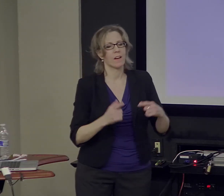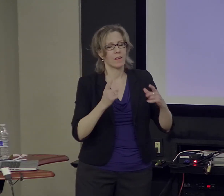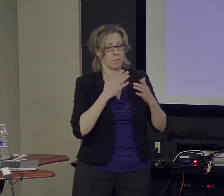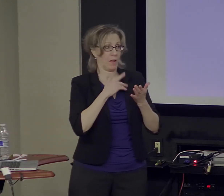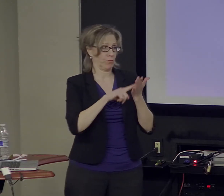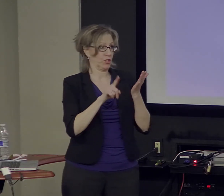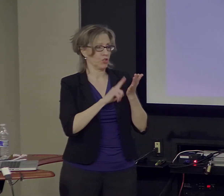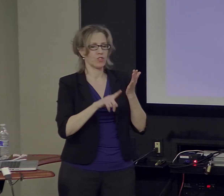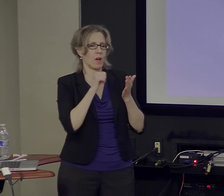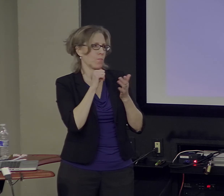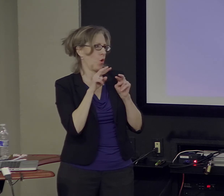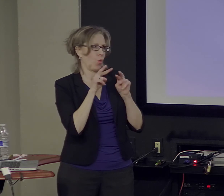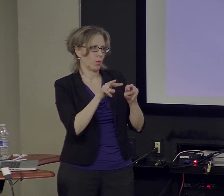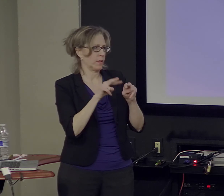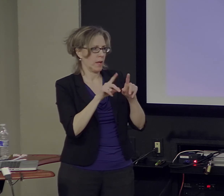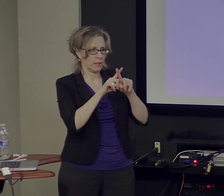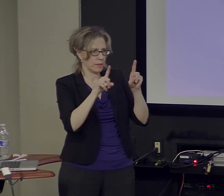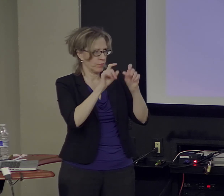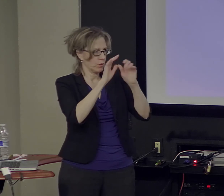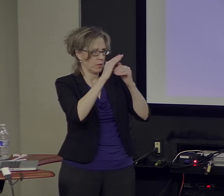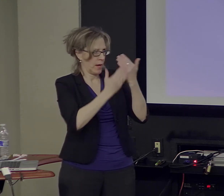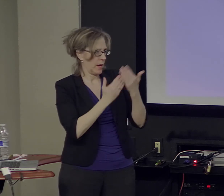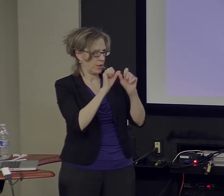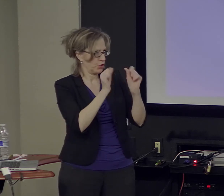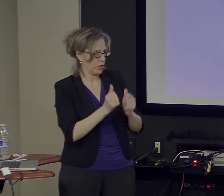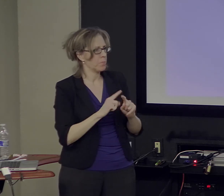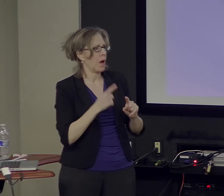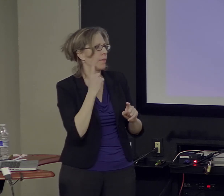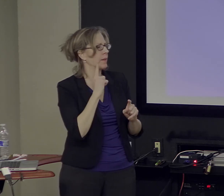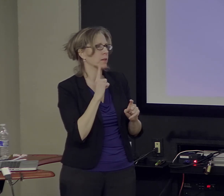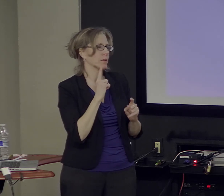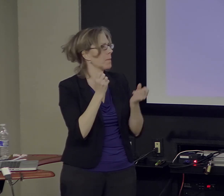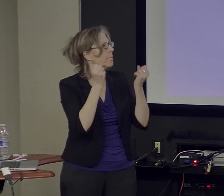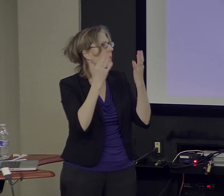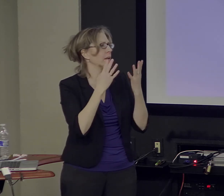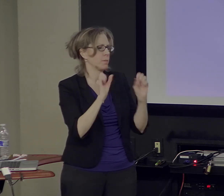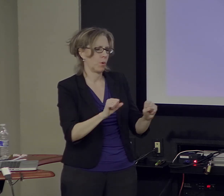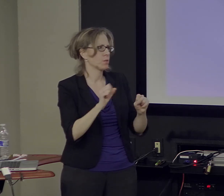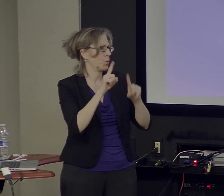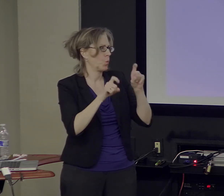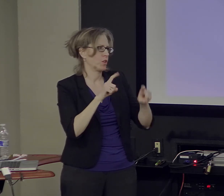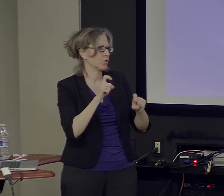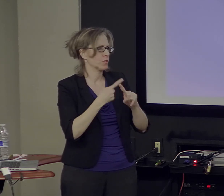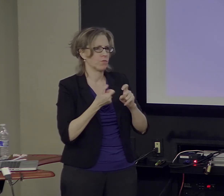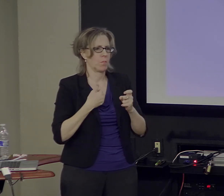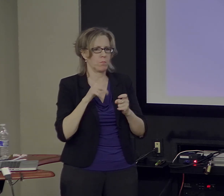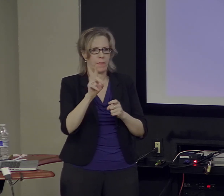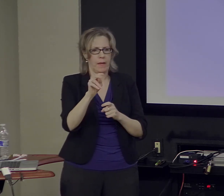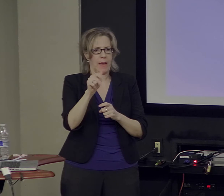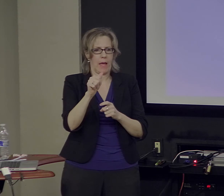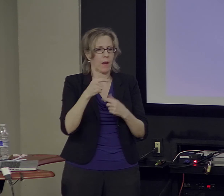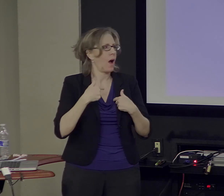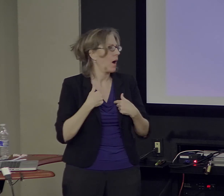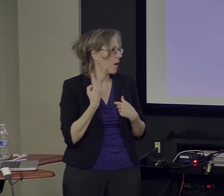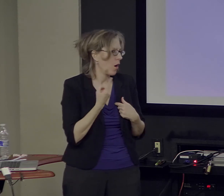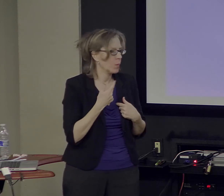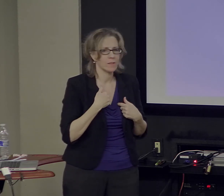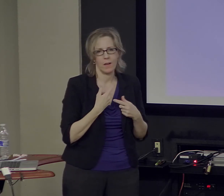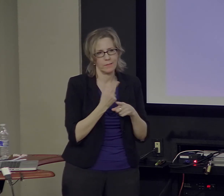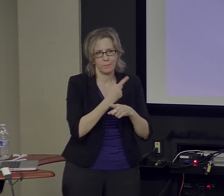It's an amazing question. And in my research, I'd just like to clarify that I'm not looking at hand shapes per se, but from